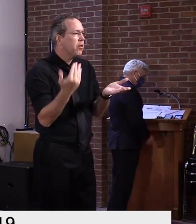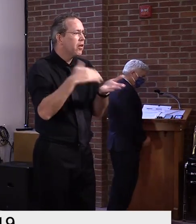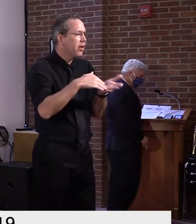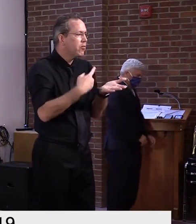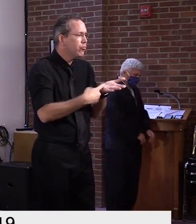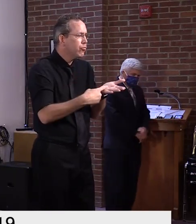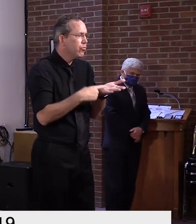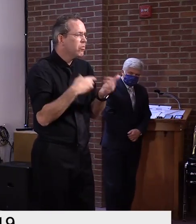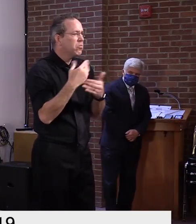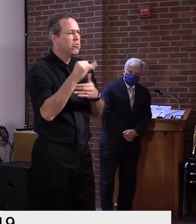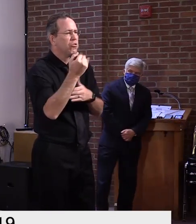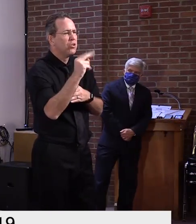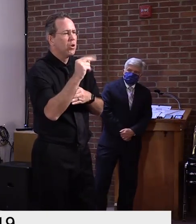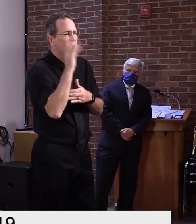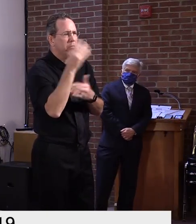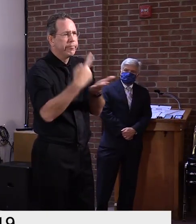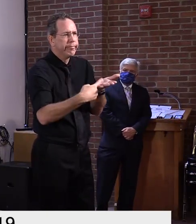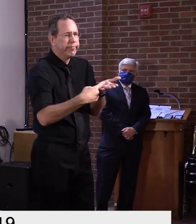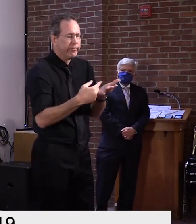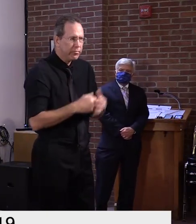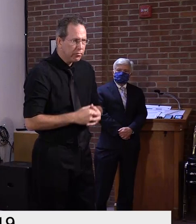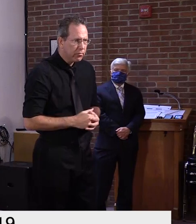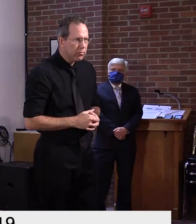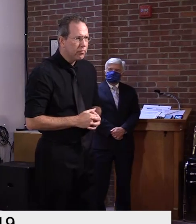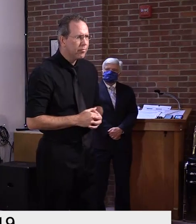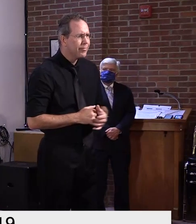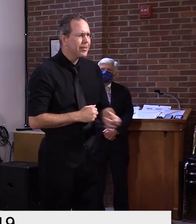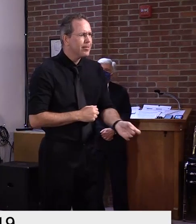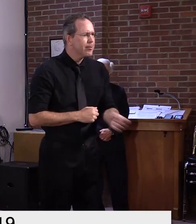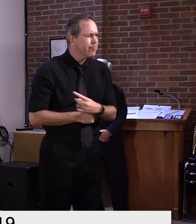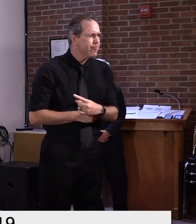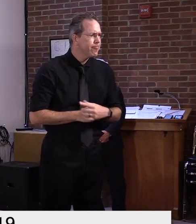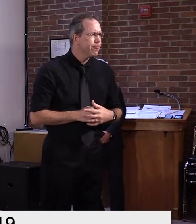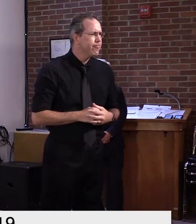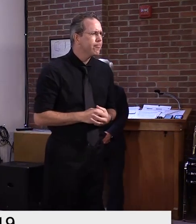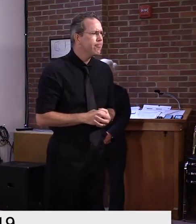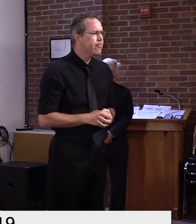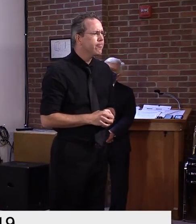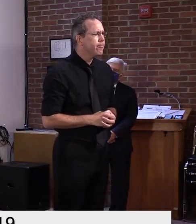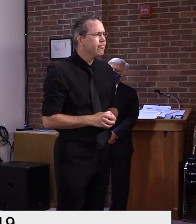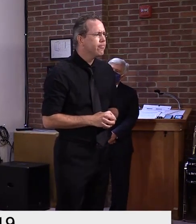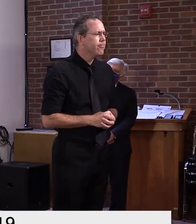Sorry, Governor, you're breaking up on my end, but I'll check the transcript